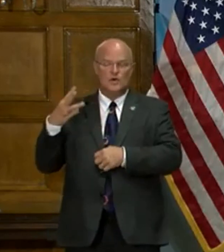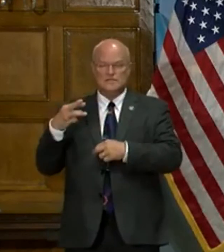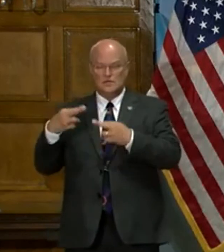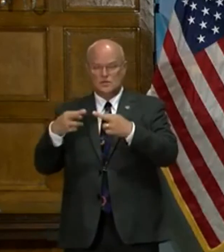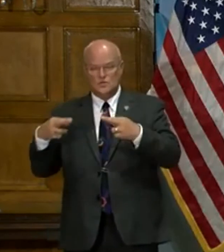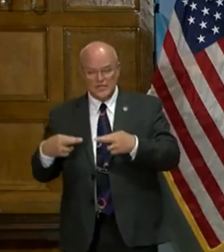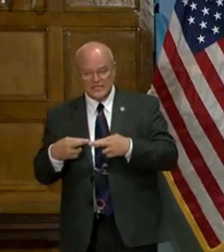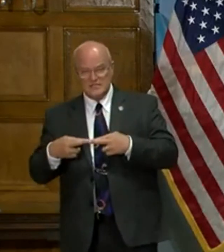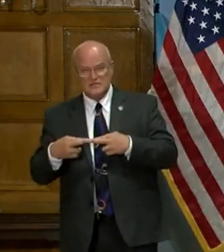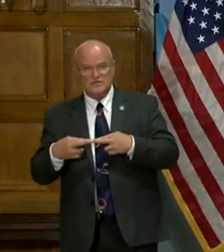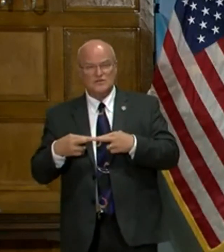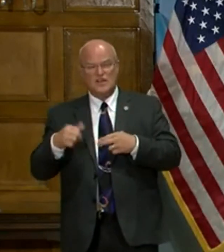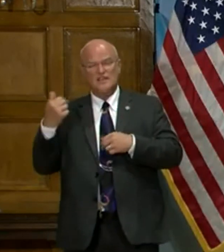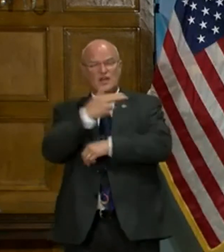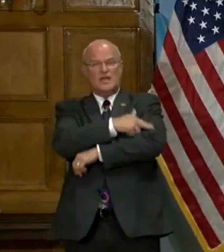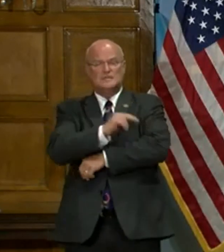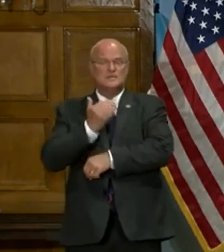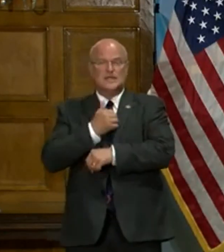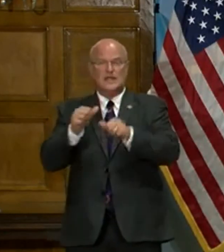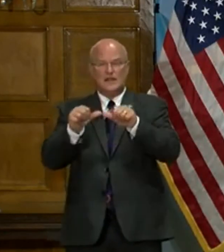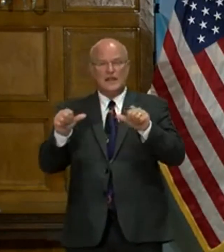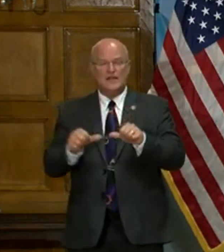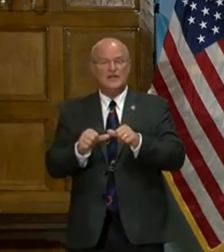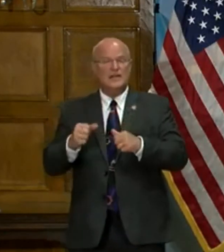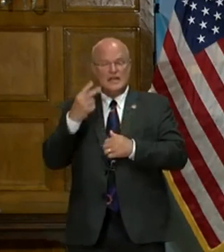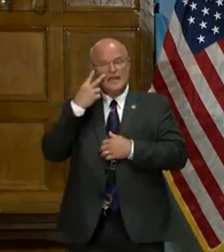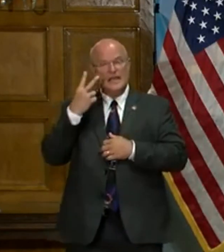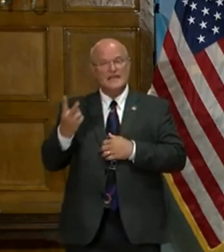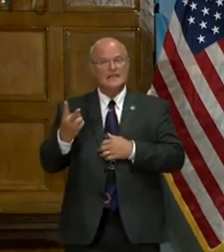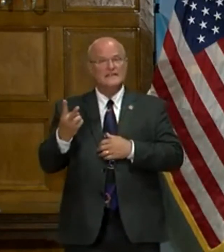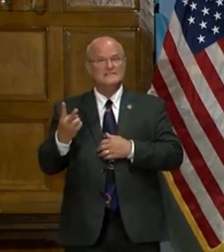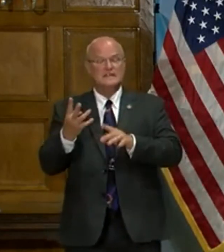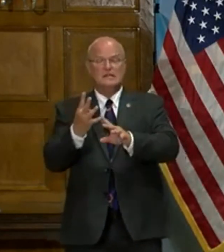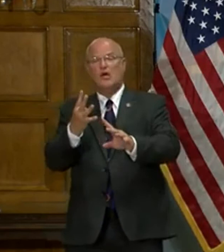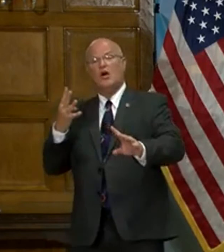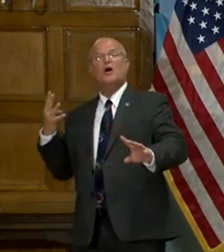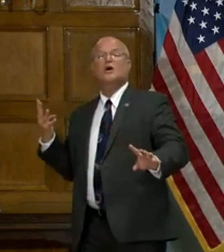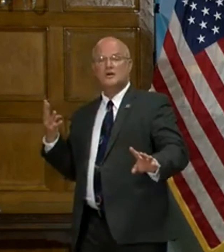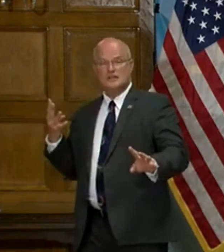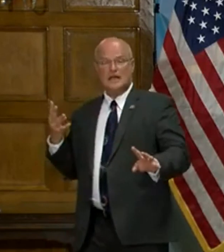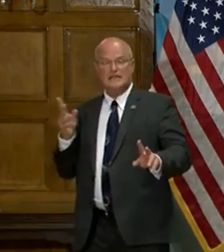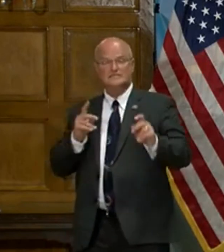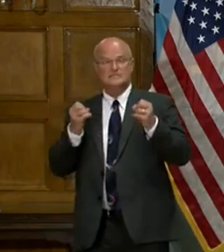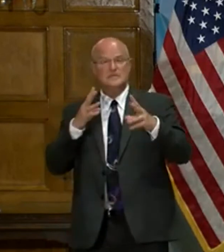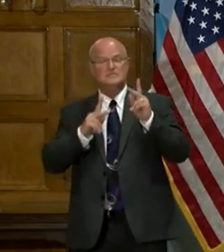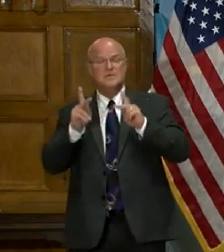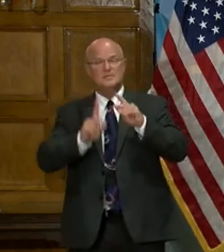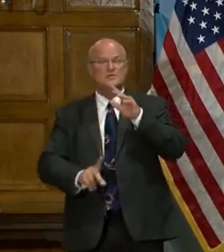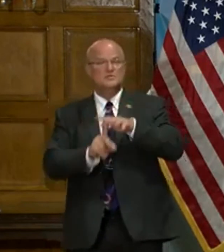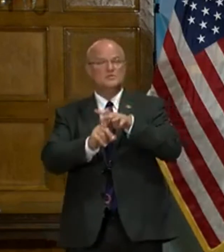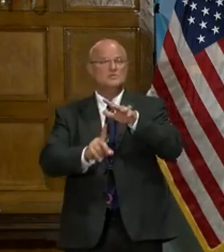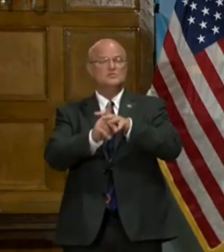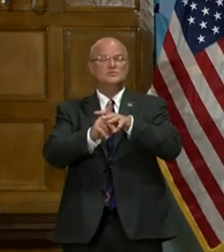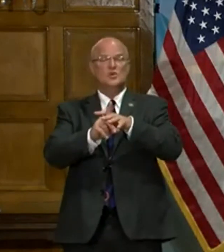Regional, other hospitals in our area, and they've seen long lines, a lot of people showing up for these.